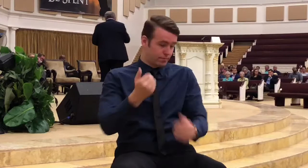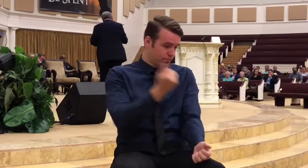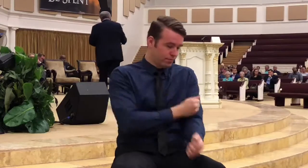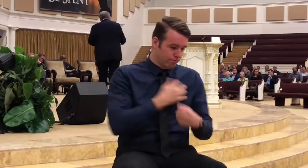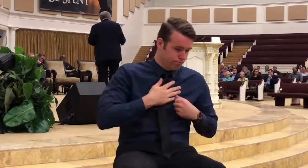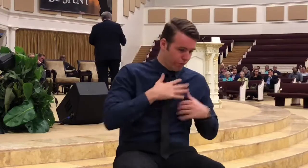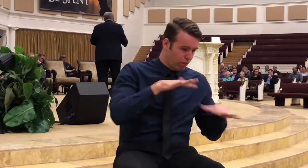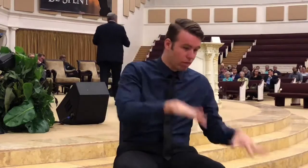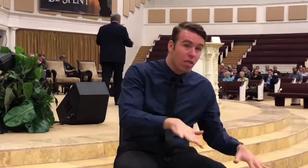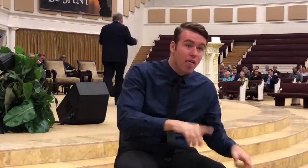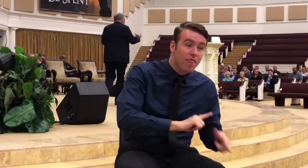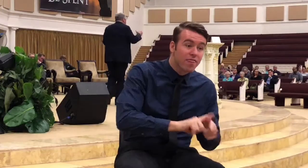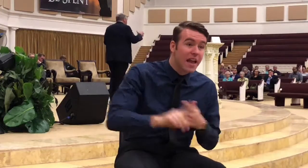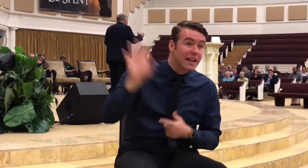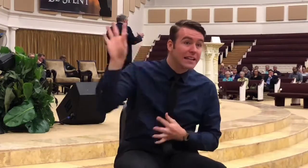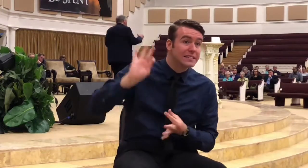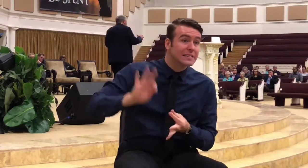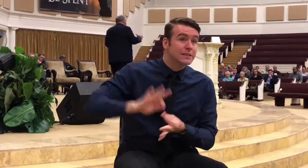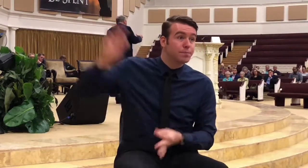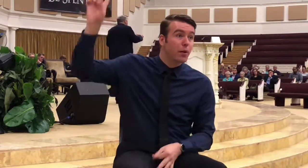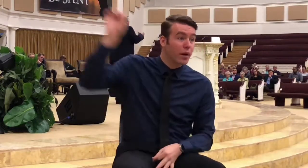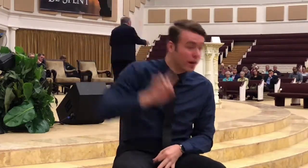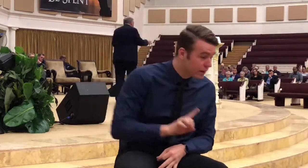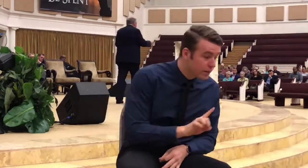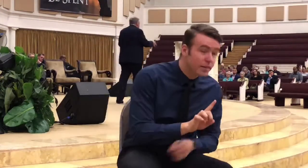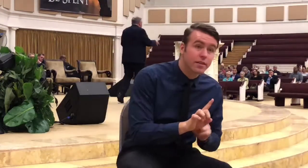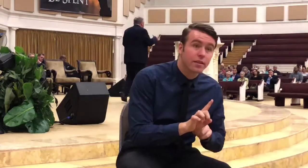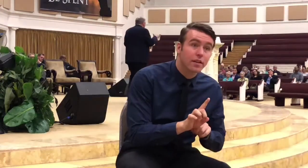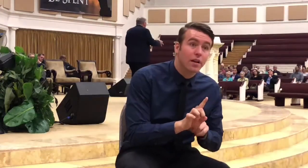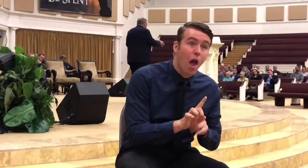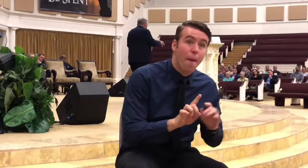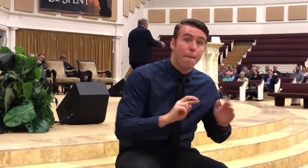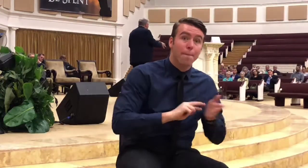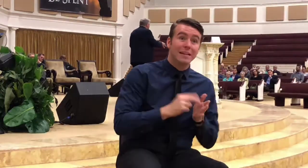his Spirit came, and our new heavenly body won't be